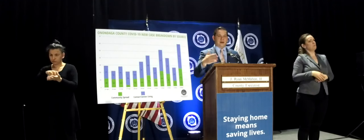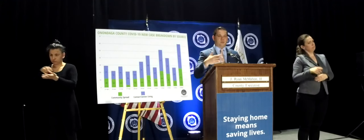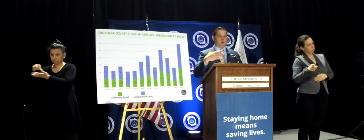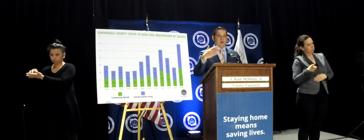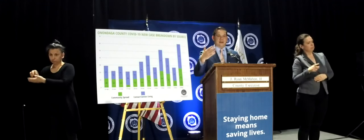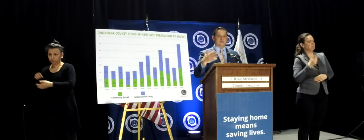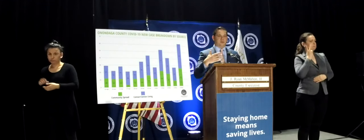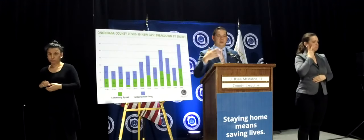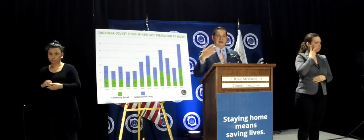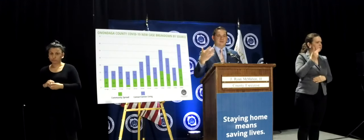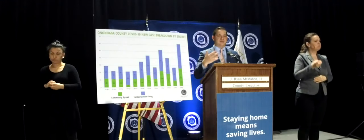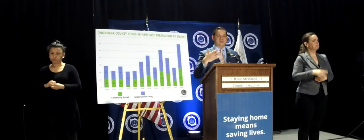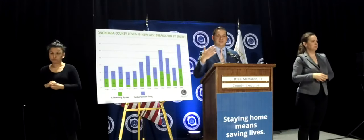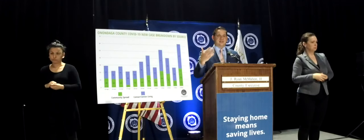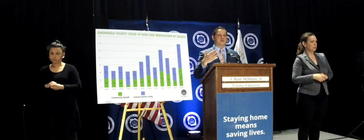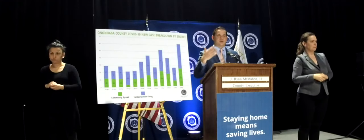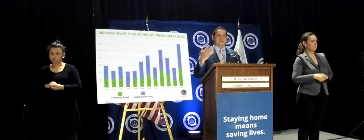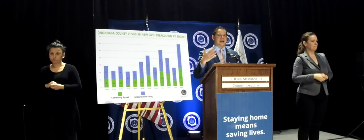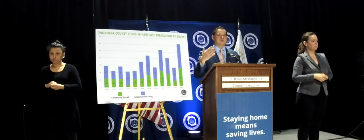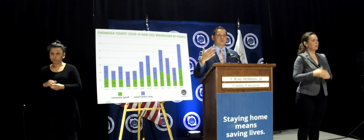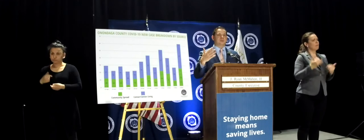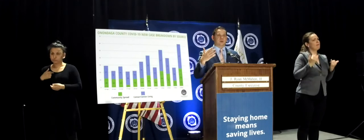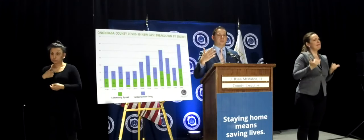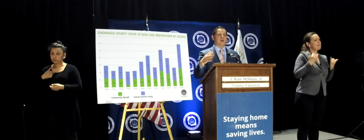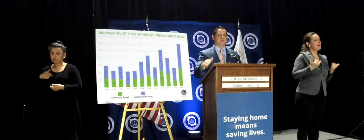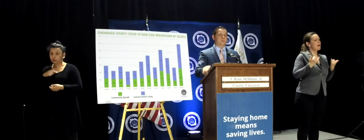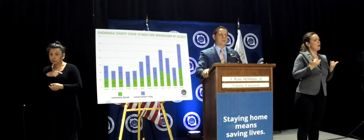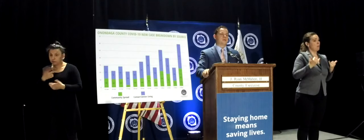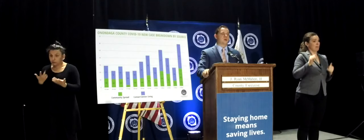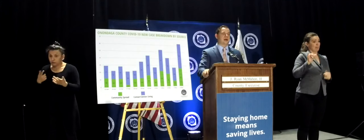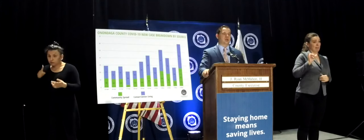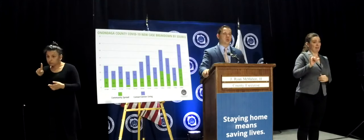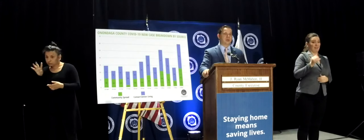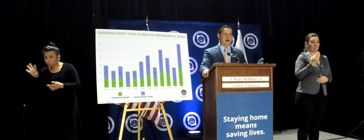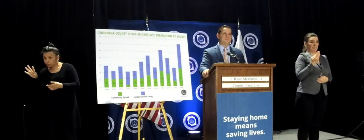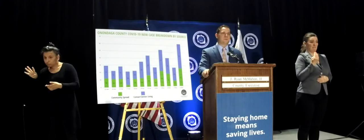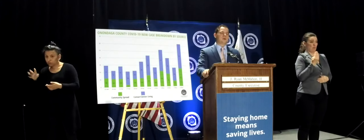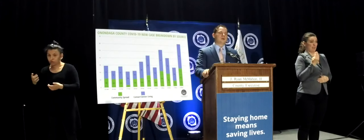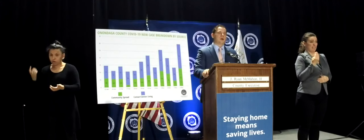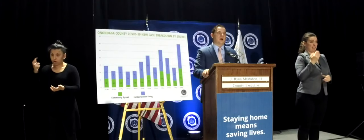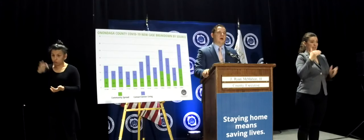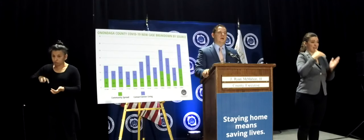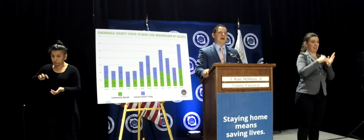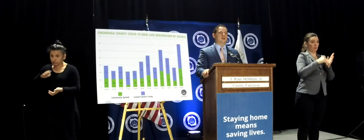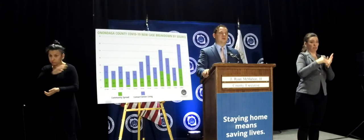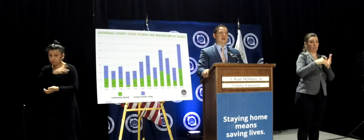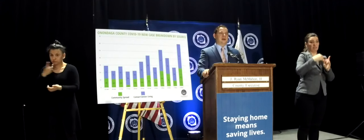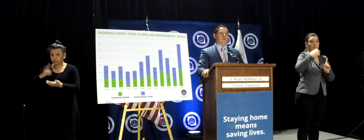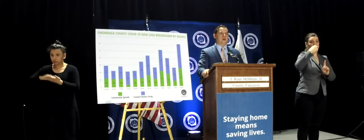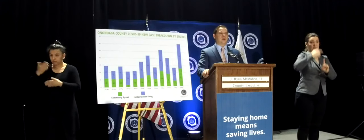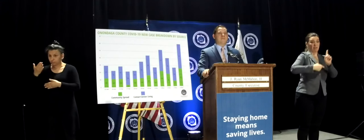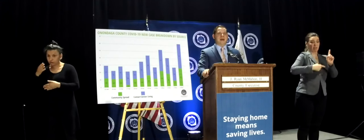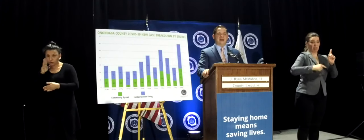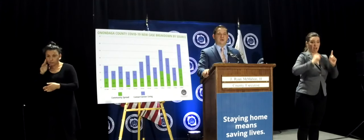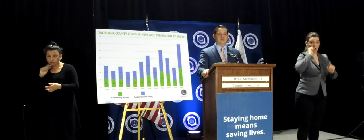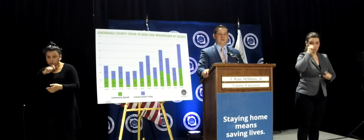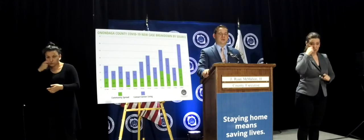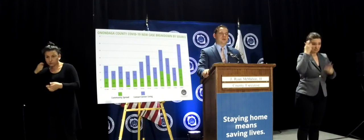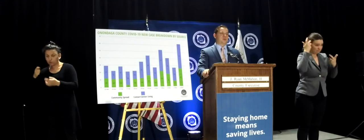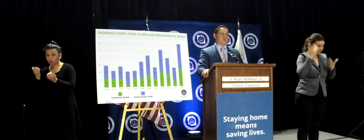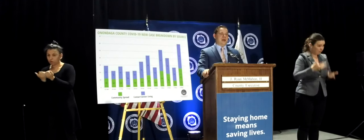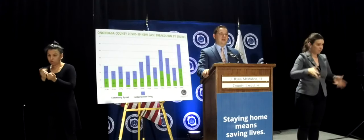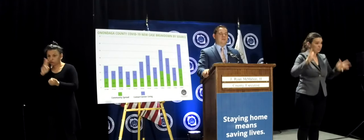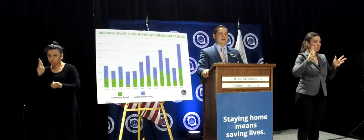now we got to proactively, we got to essentially test 14,000 people in a month. So how do you do that? How do you do that in a way where it